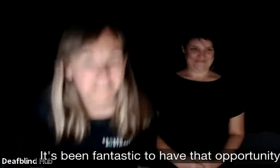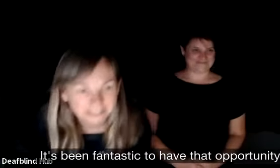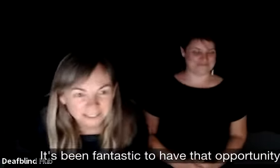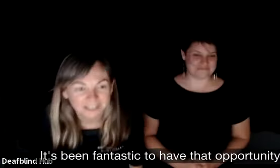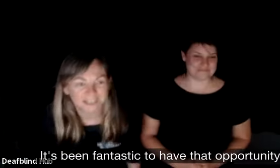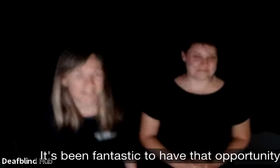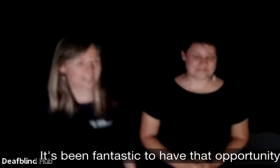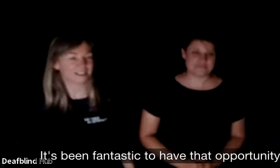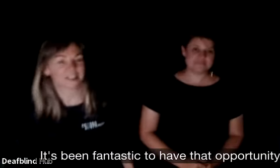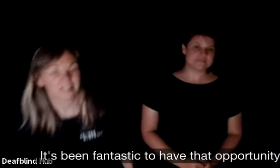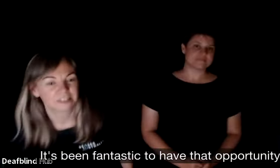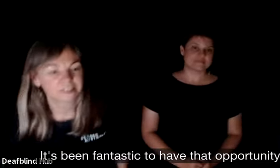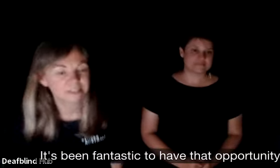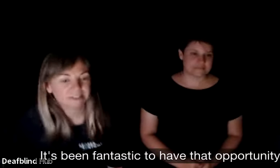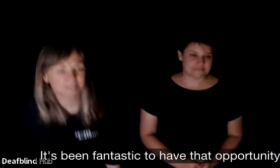Okay.